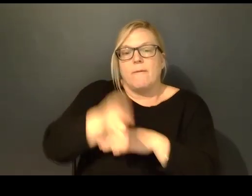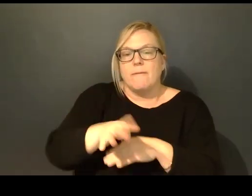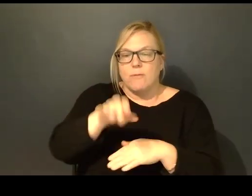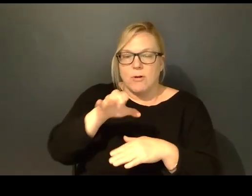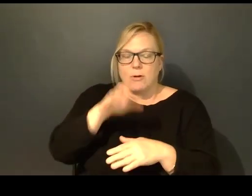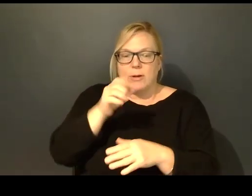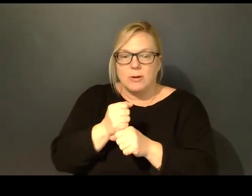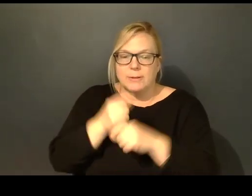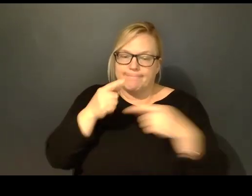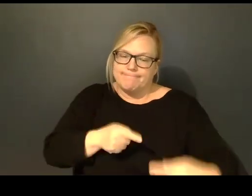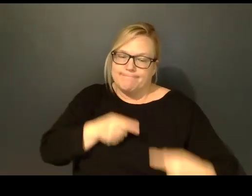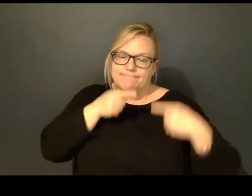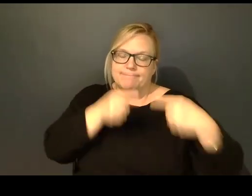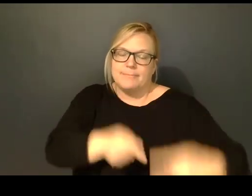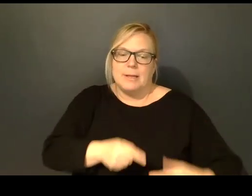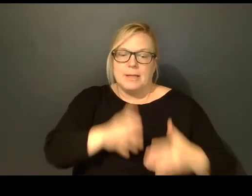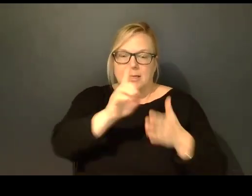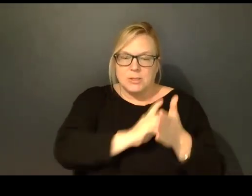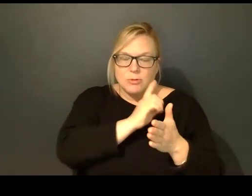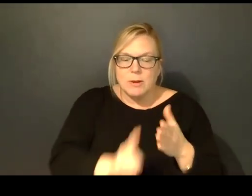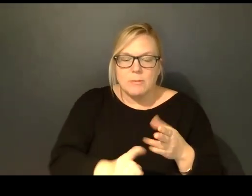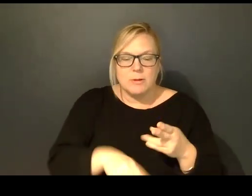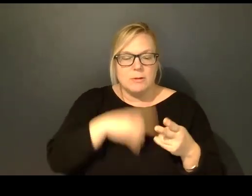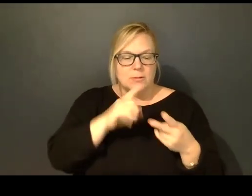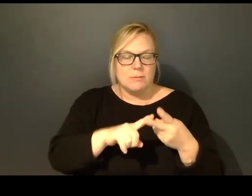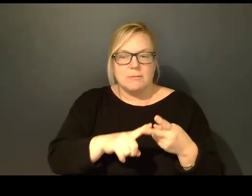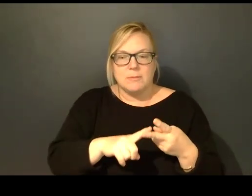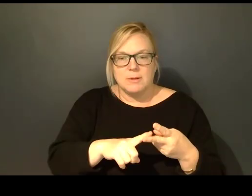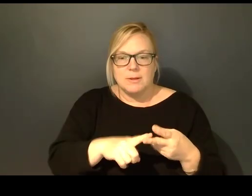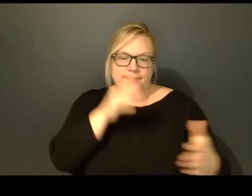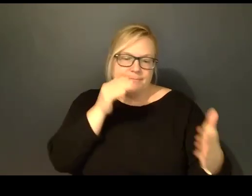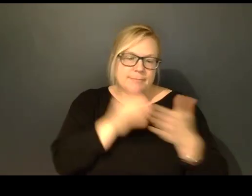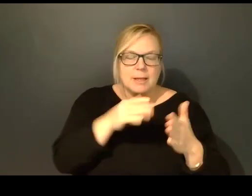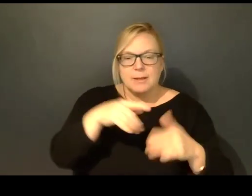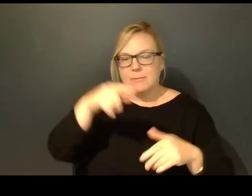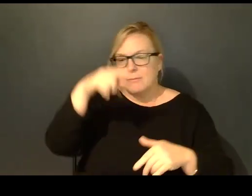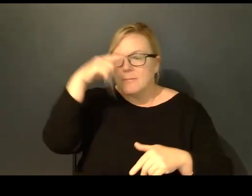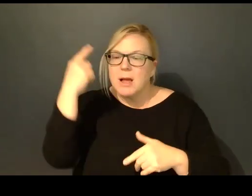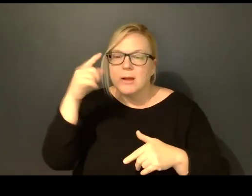against issues of discrimination, anti-Black racism, and segregation.